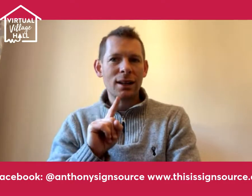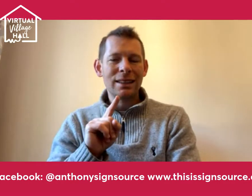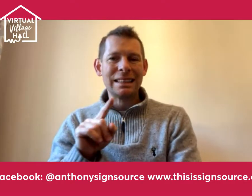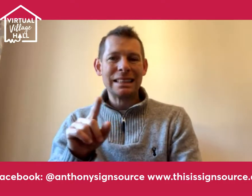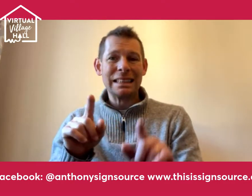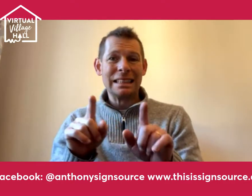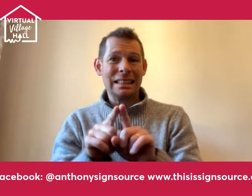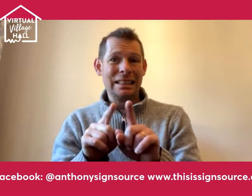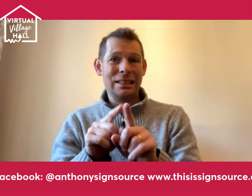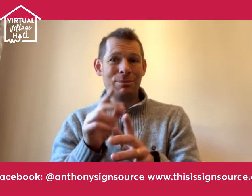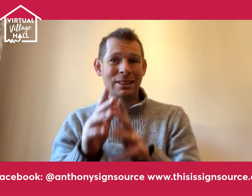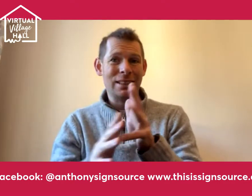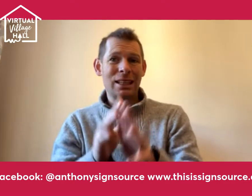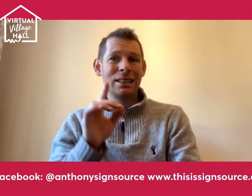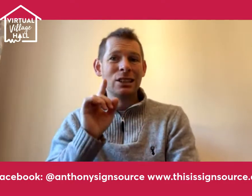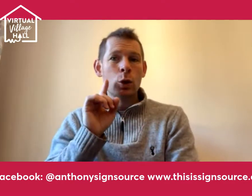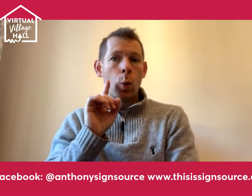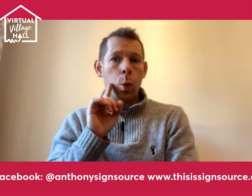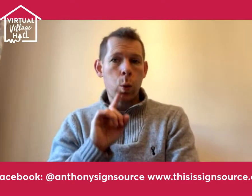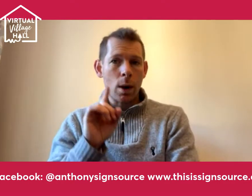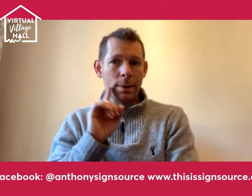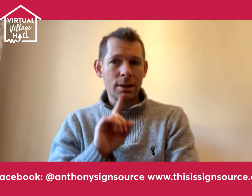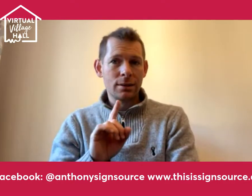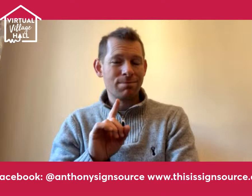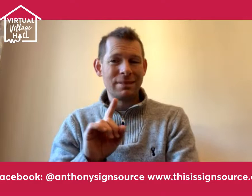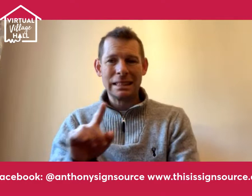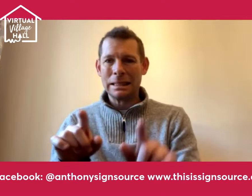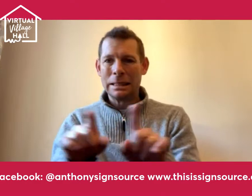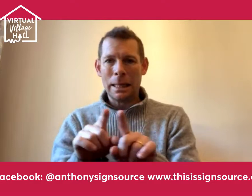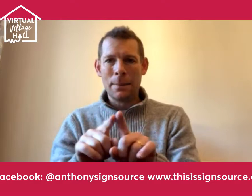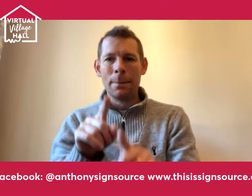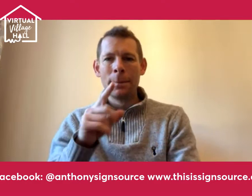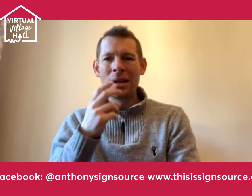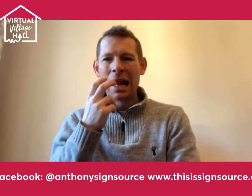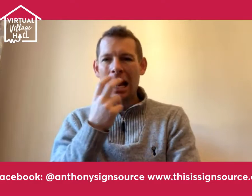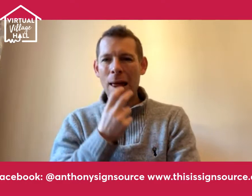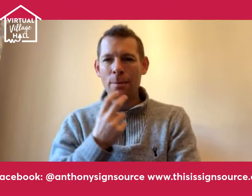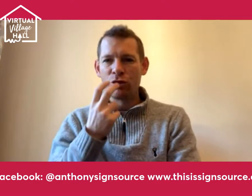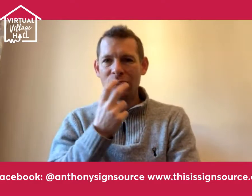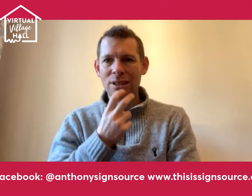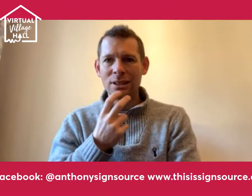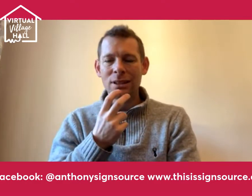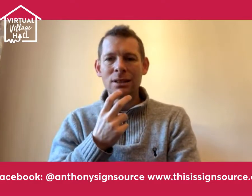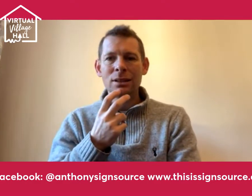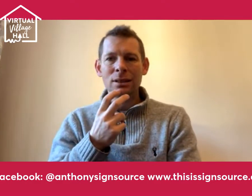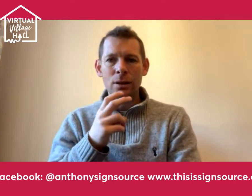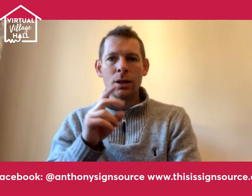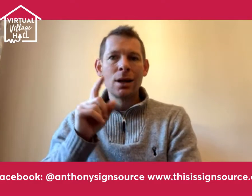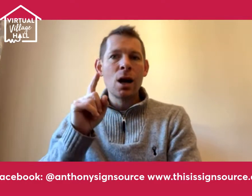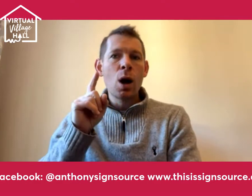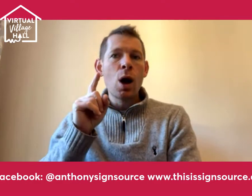and girl. So girl and woman are the same sign, but your lip pattern will be